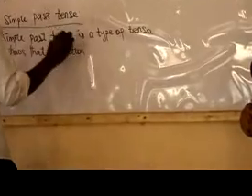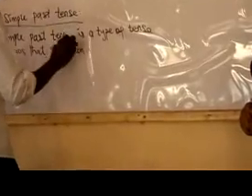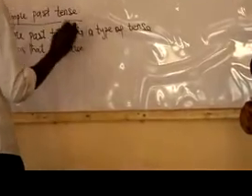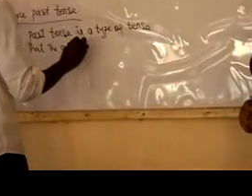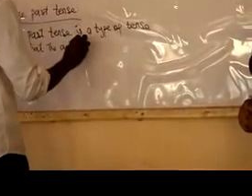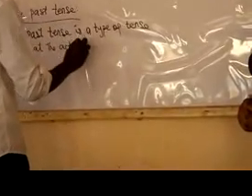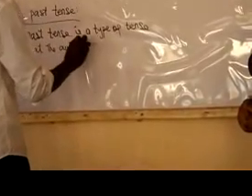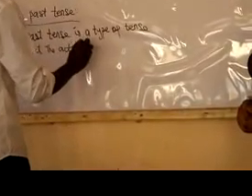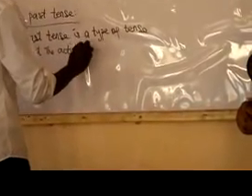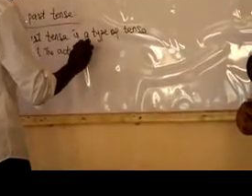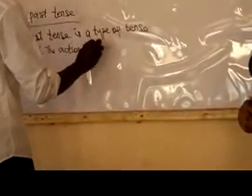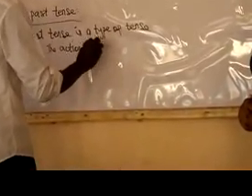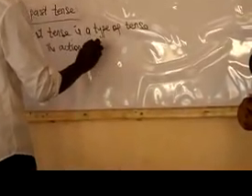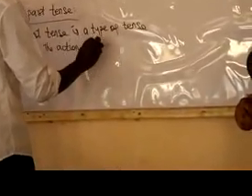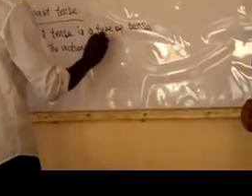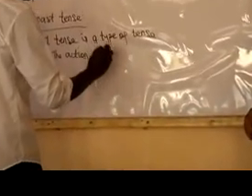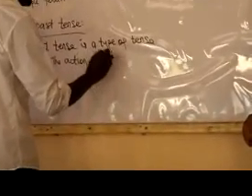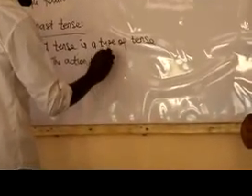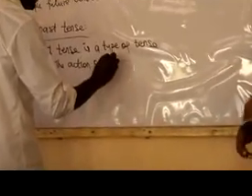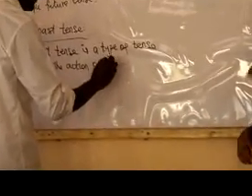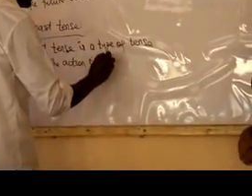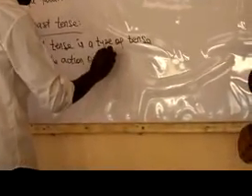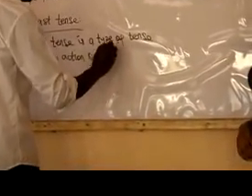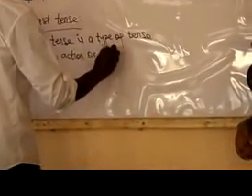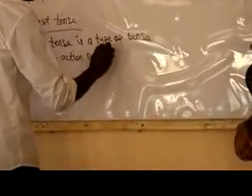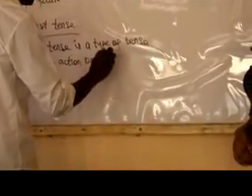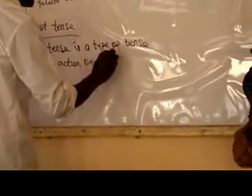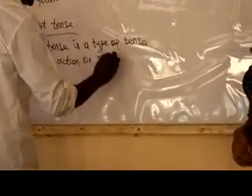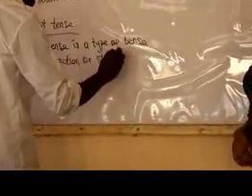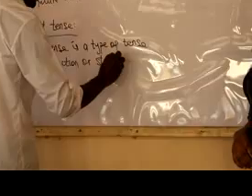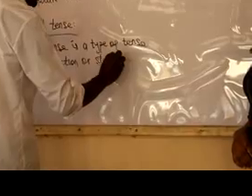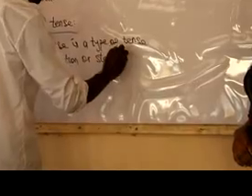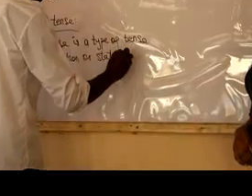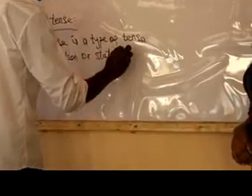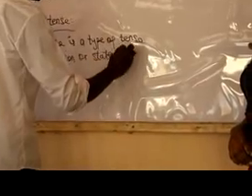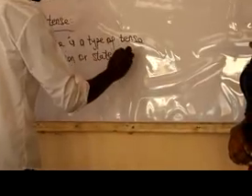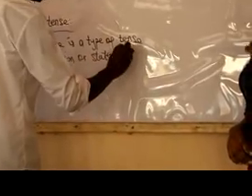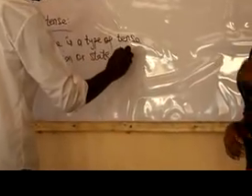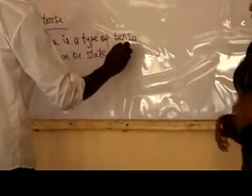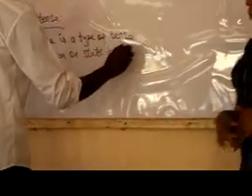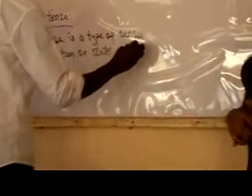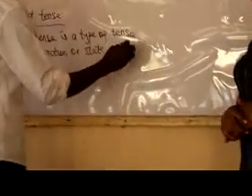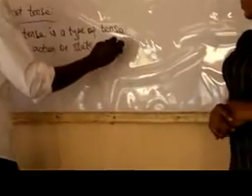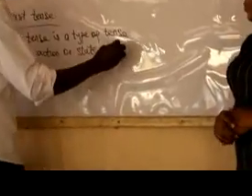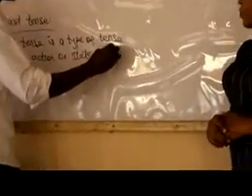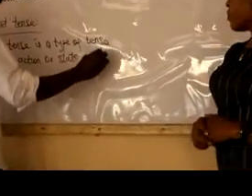or state as